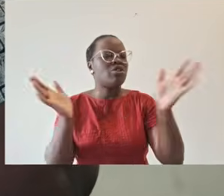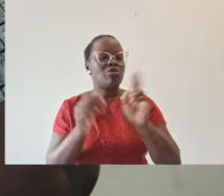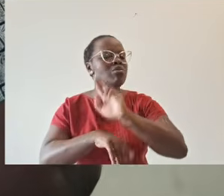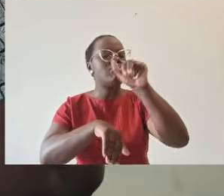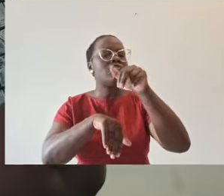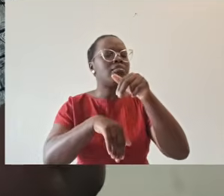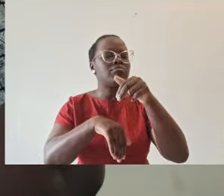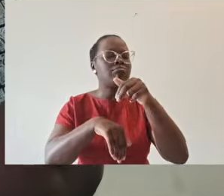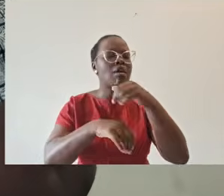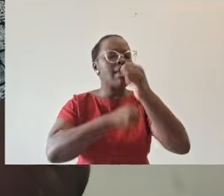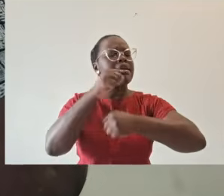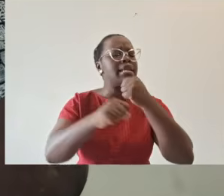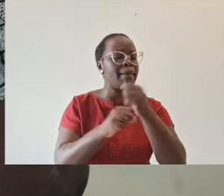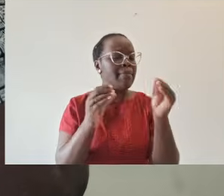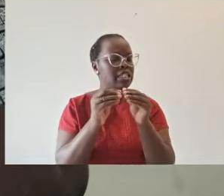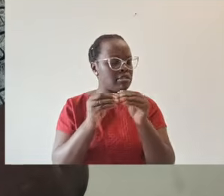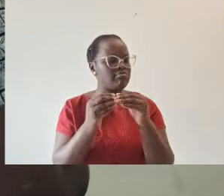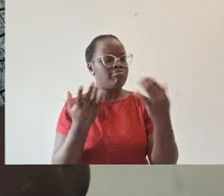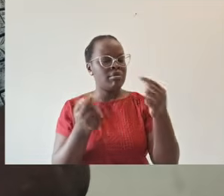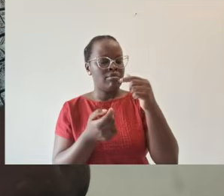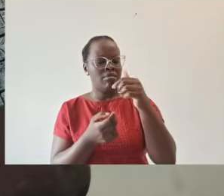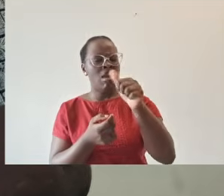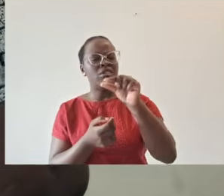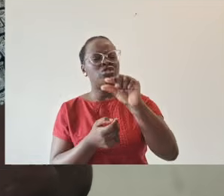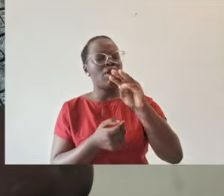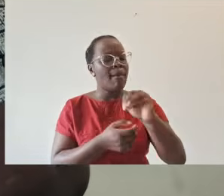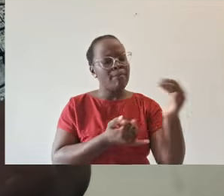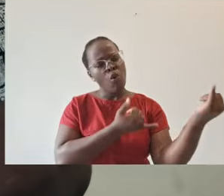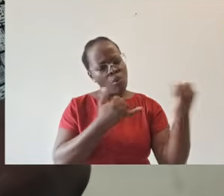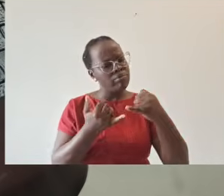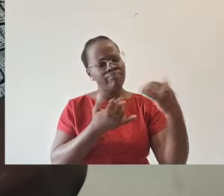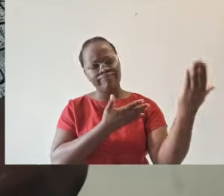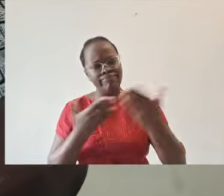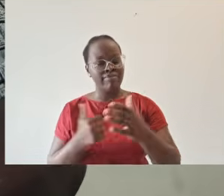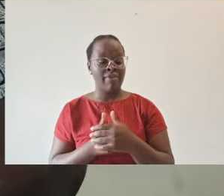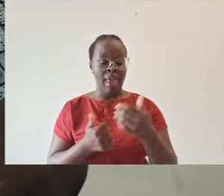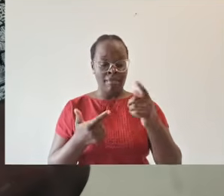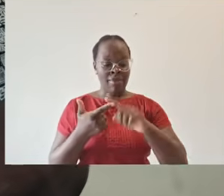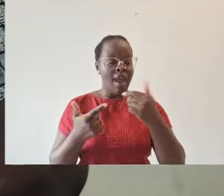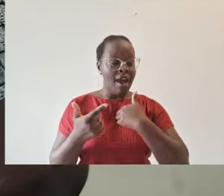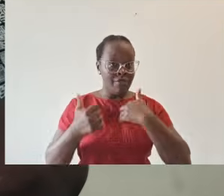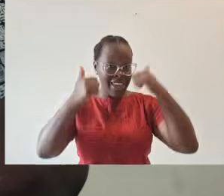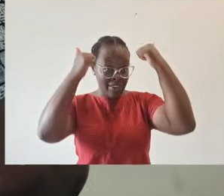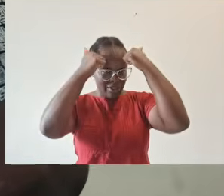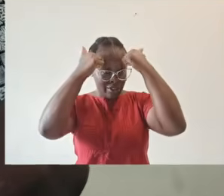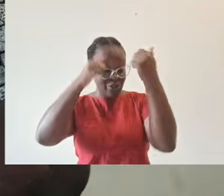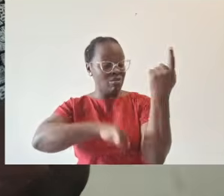the learners to school, and also we have got some days, education days, where we call the parents, And we